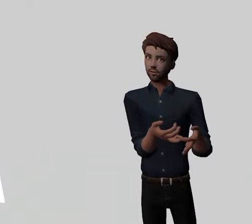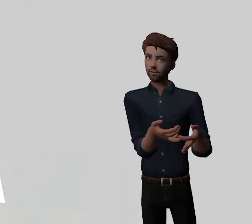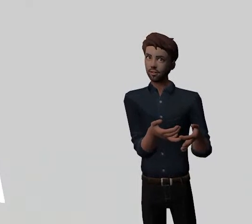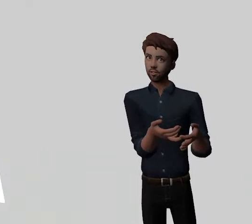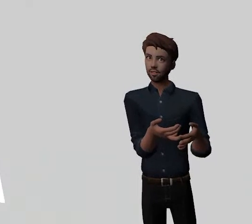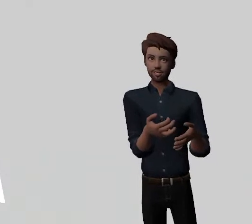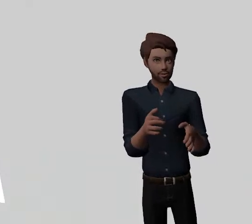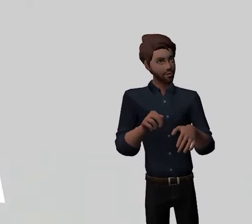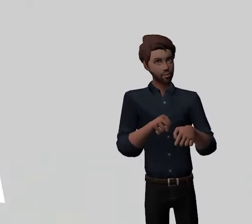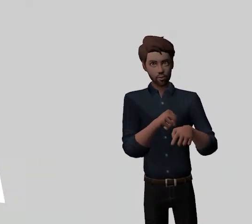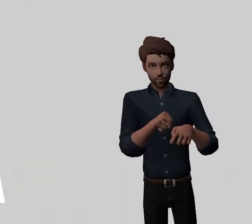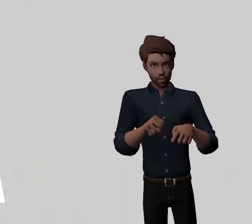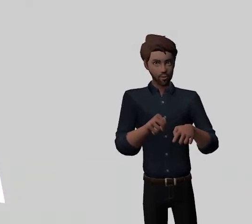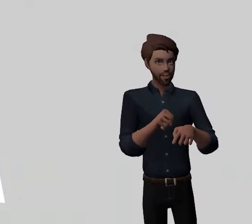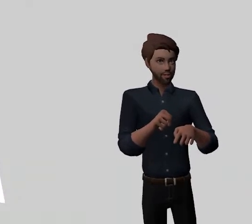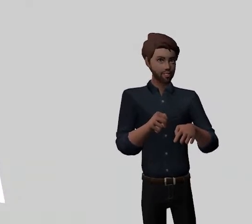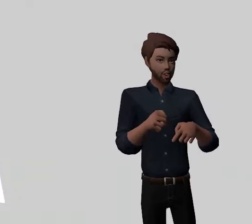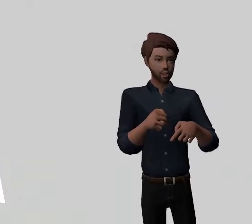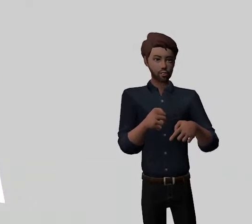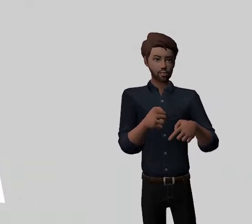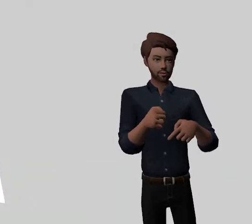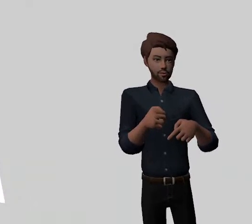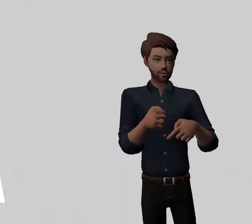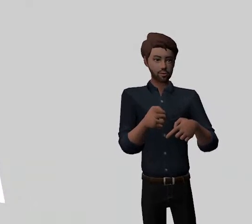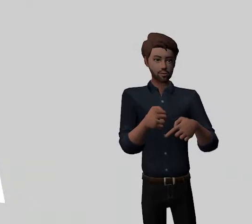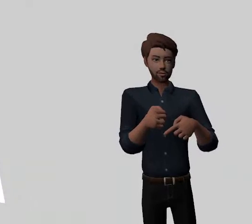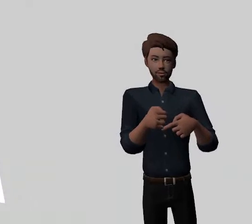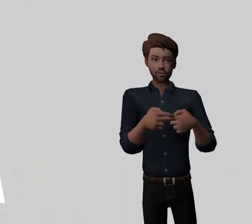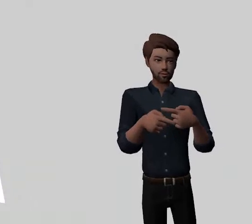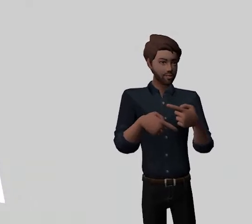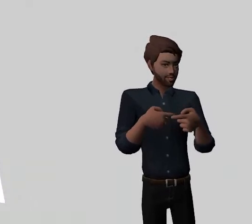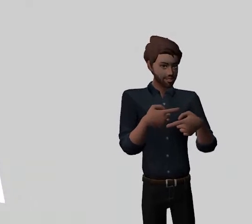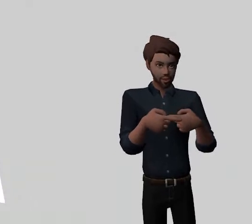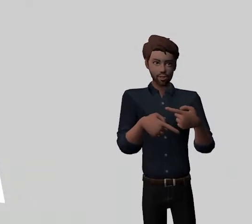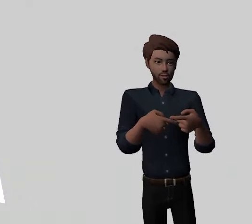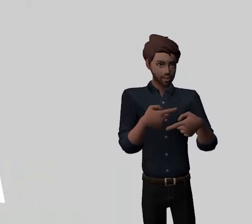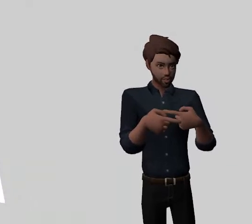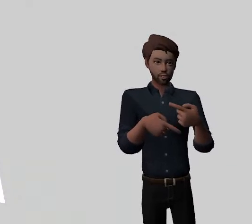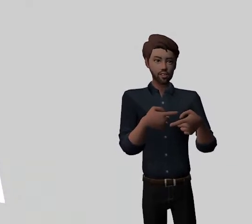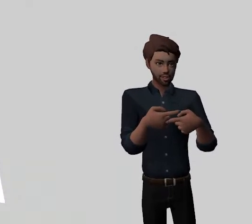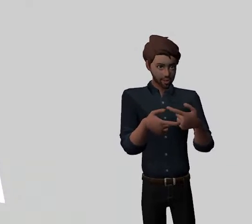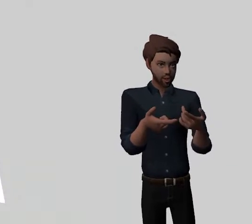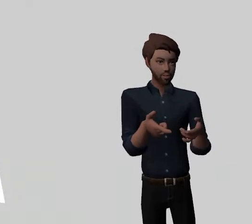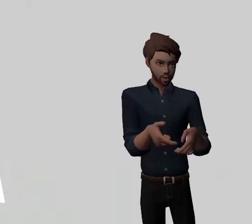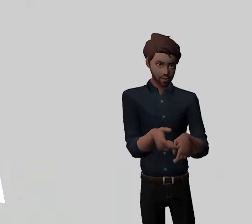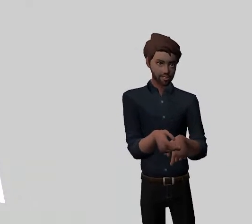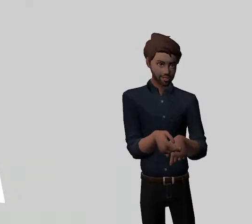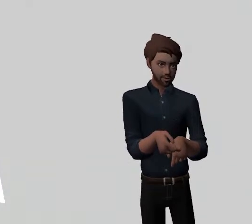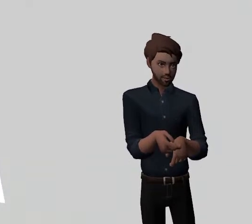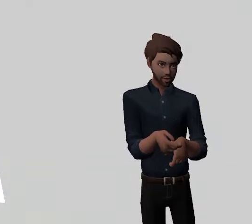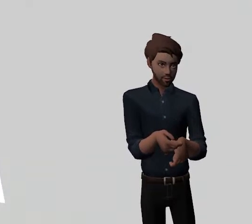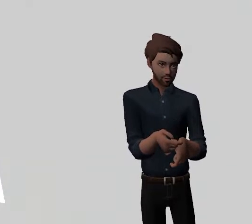I think it would just be more practice on just sign language in general, how signing works, you know?